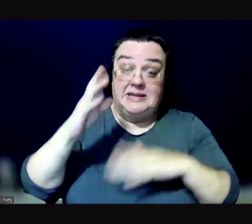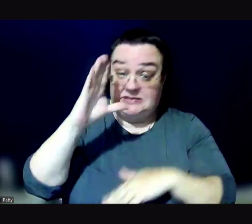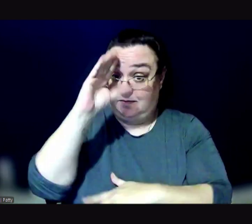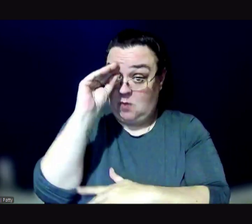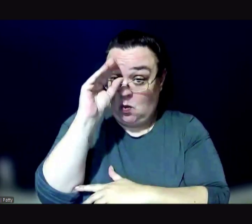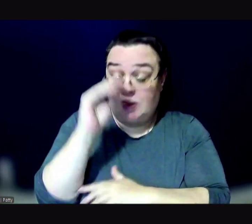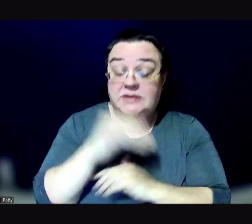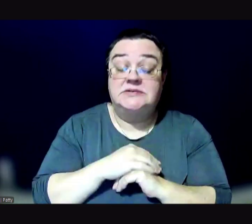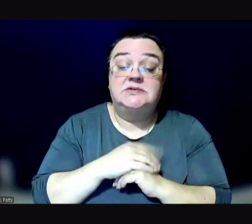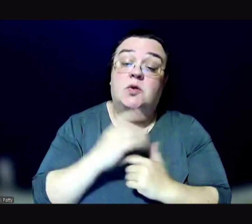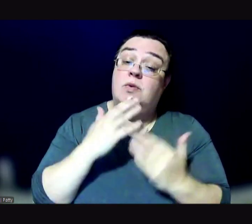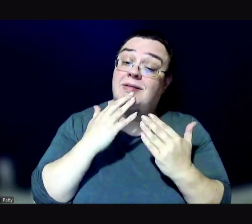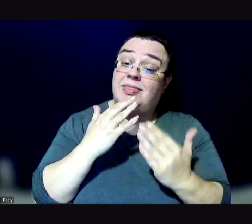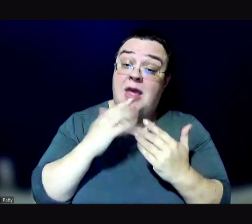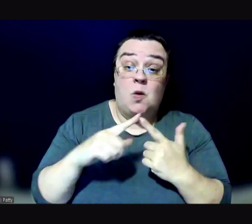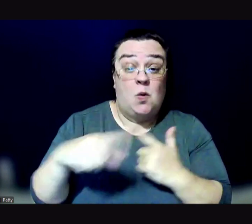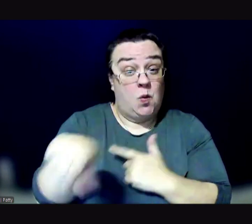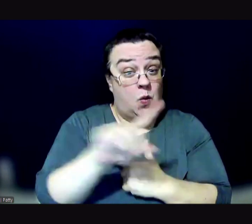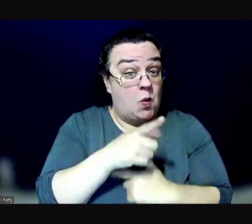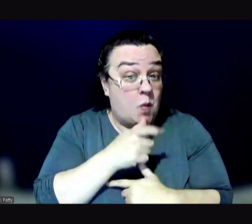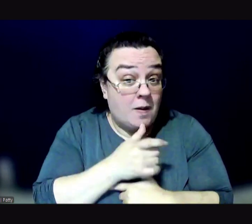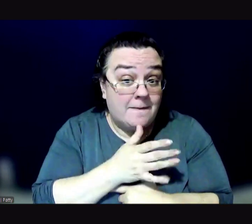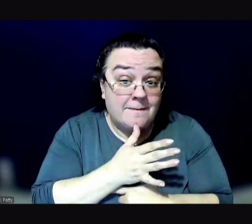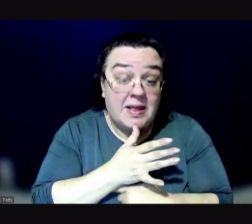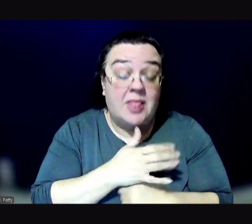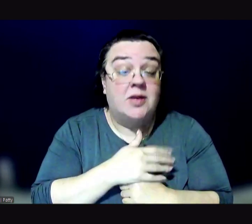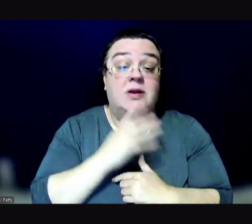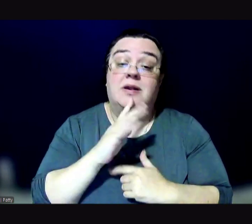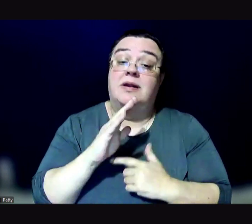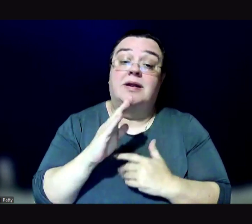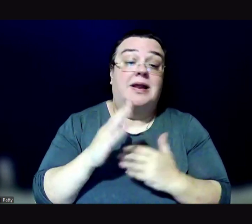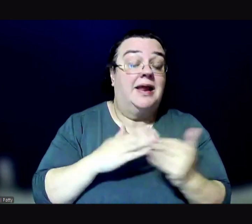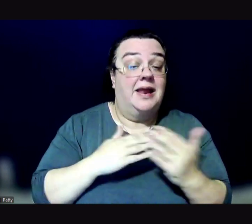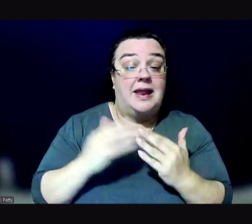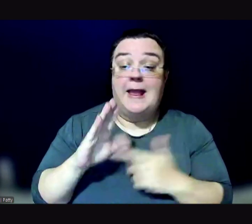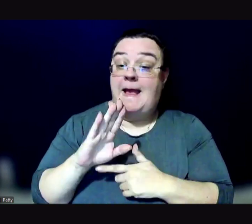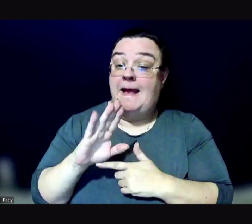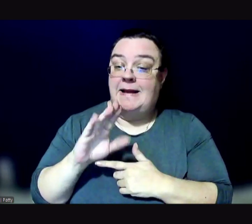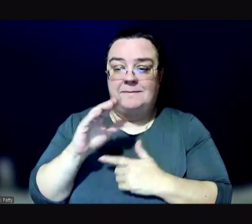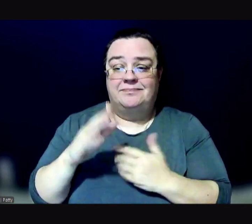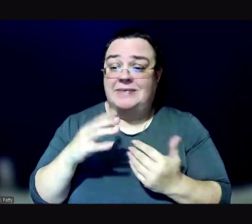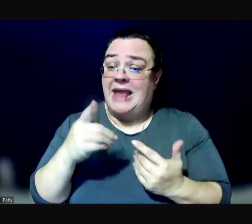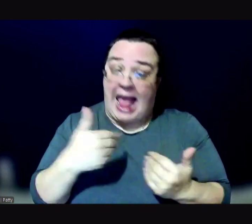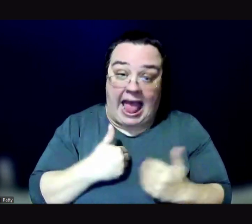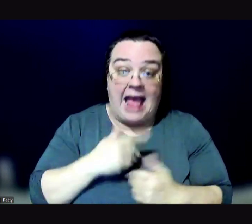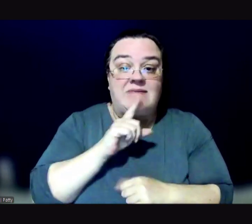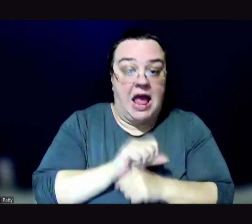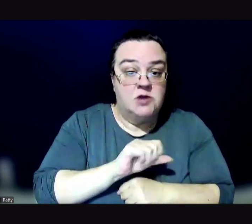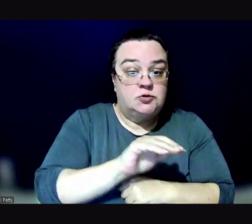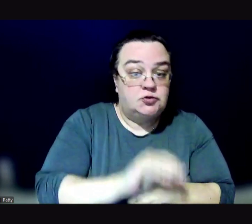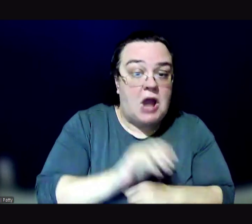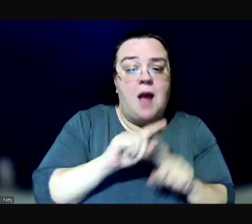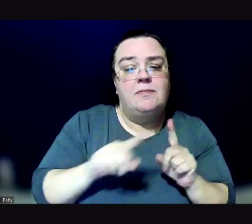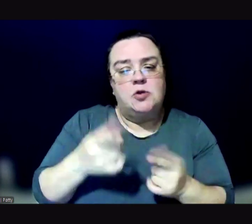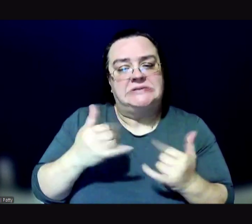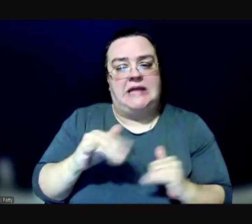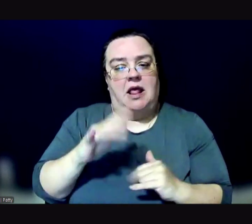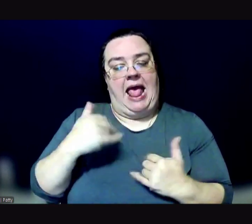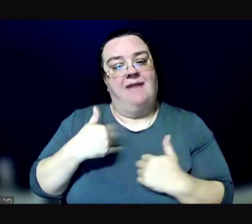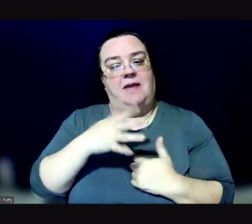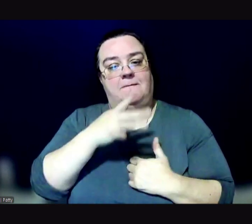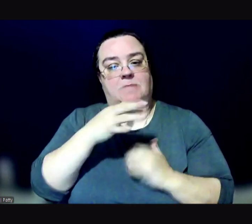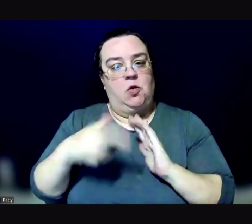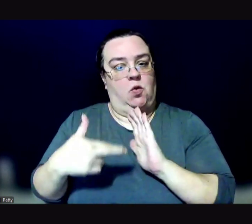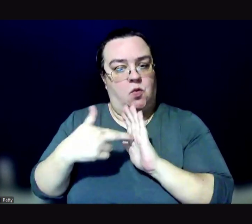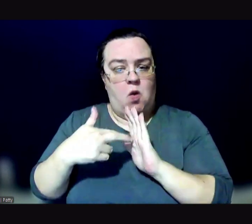you to all the mothers out there, not even biological, but mother figures. God bless you all. Hopefully someone will